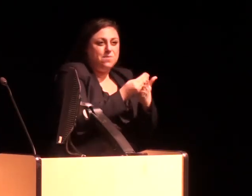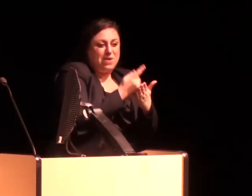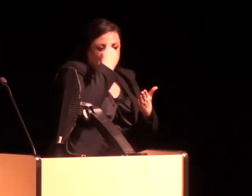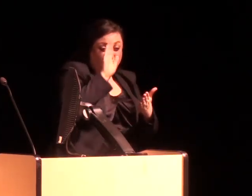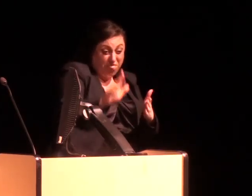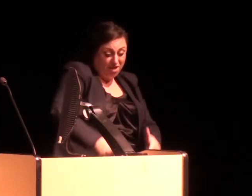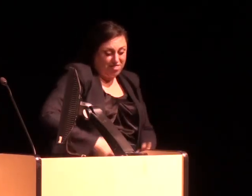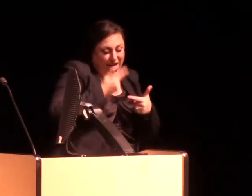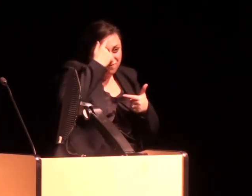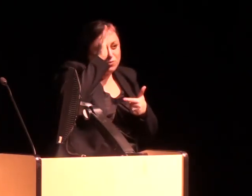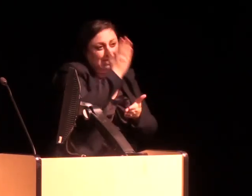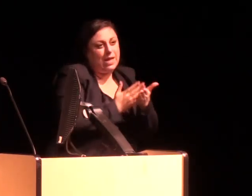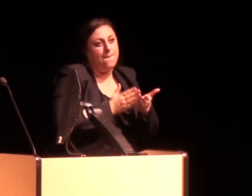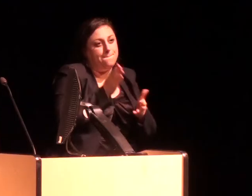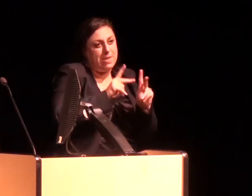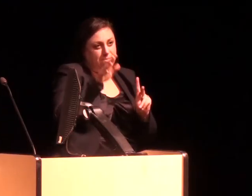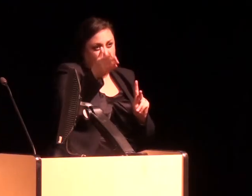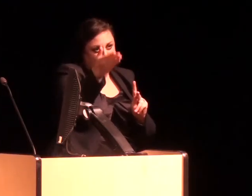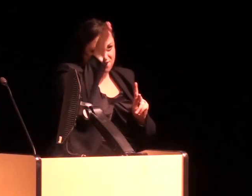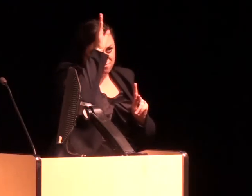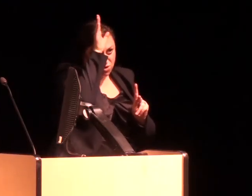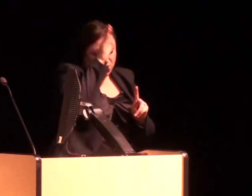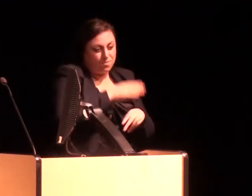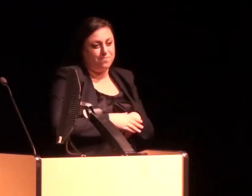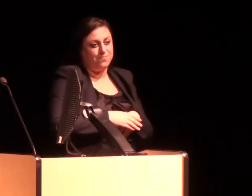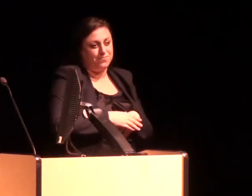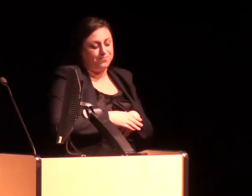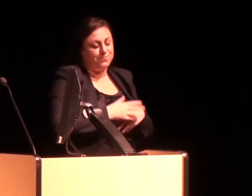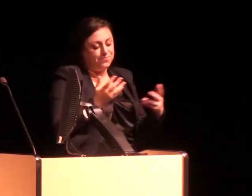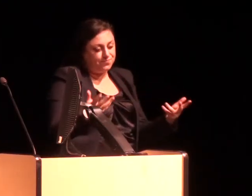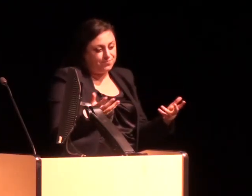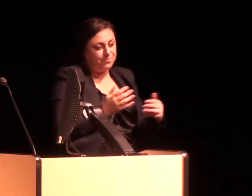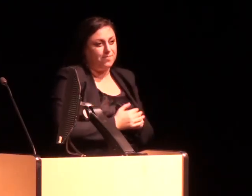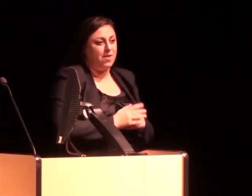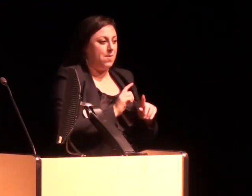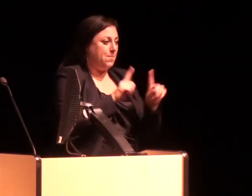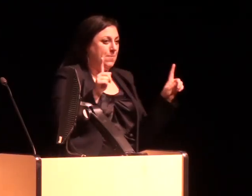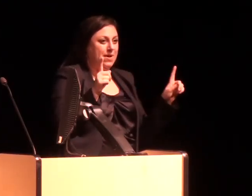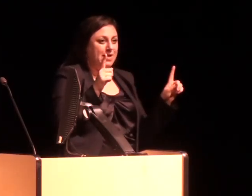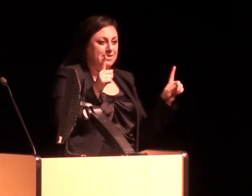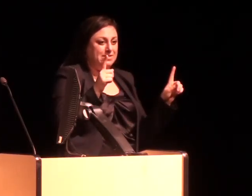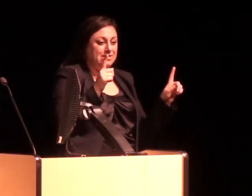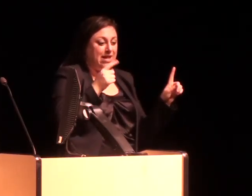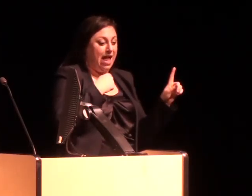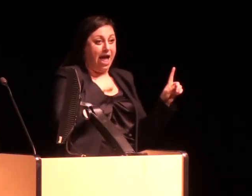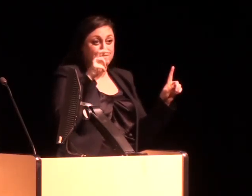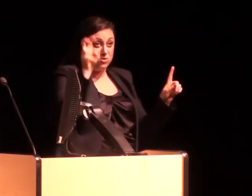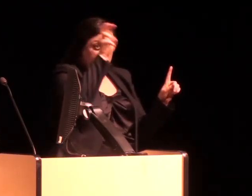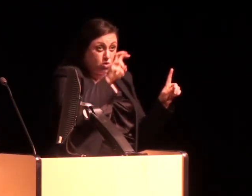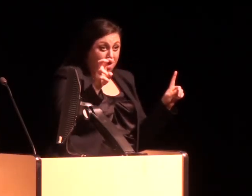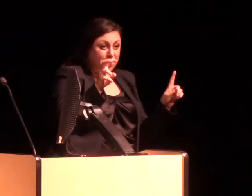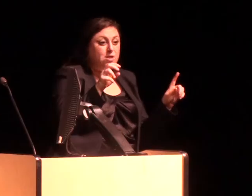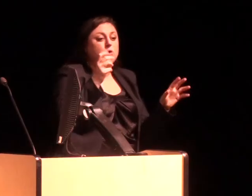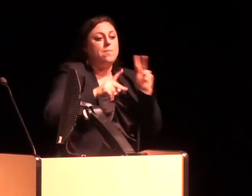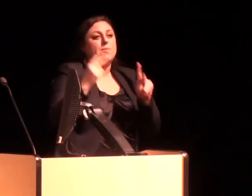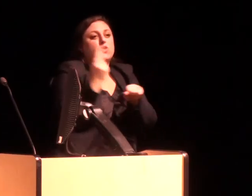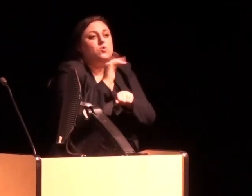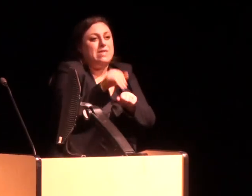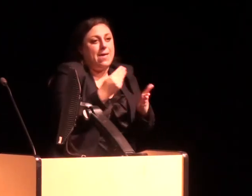for some people in Cuba that say that they are political dissidents, but are traveling around the world with that money.